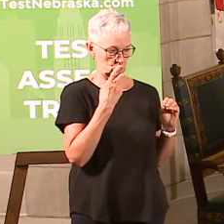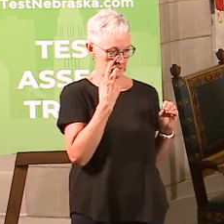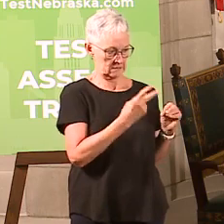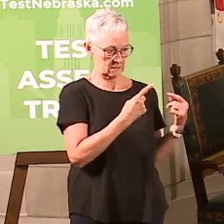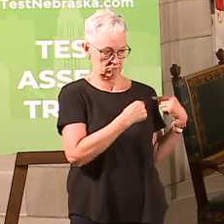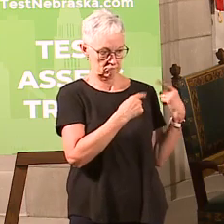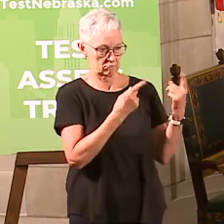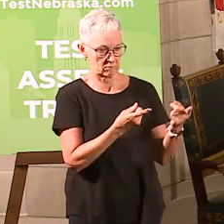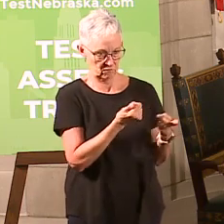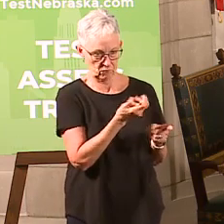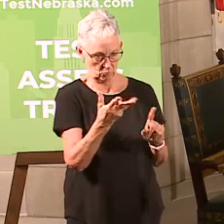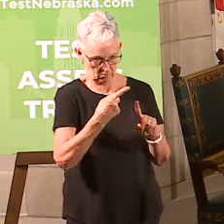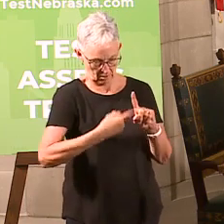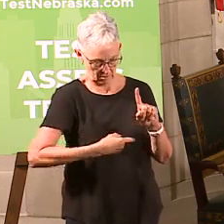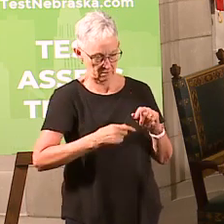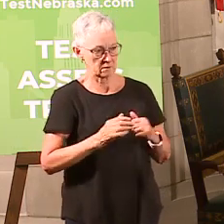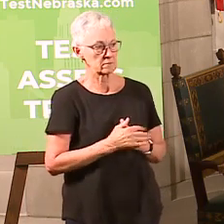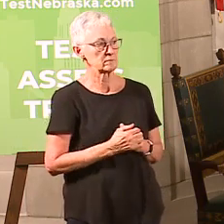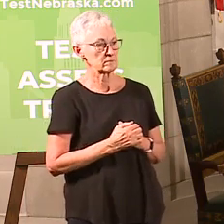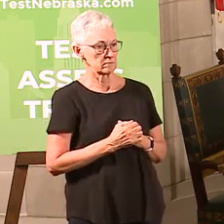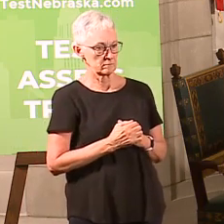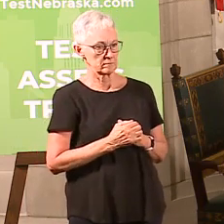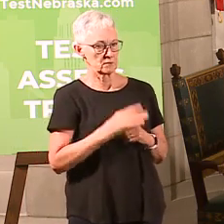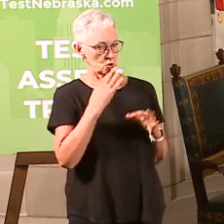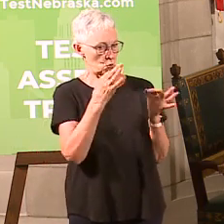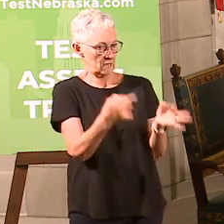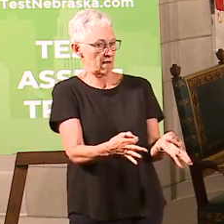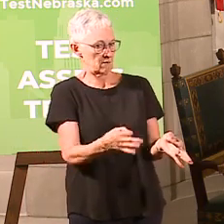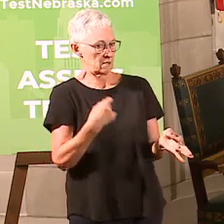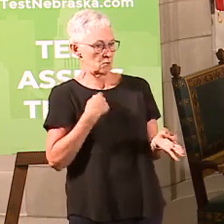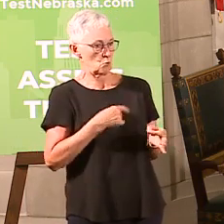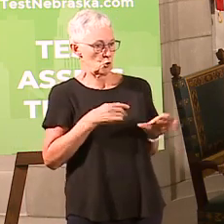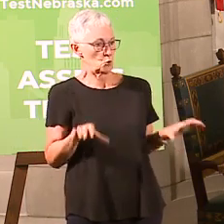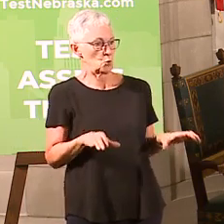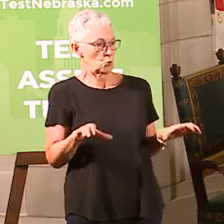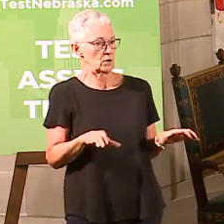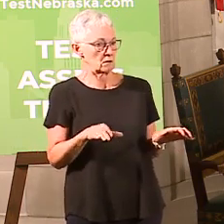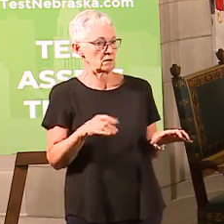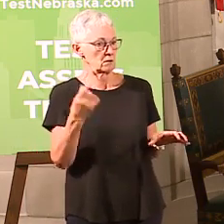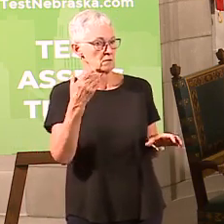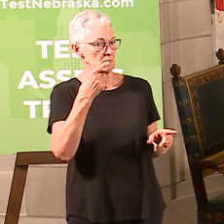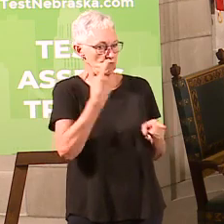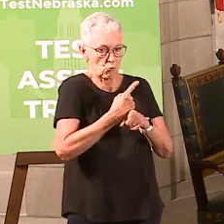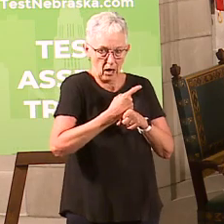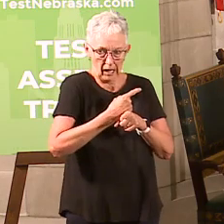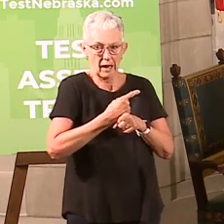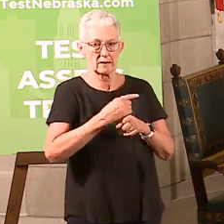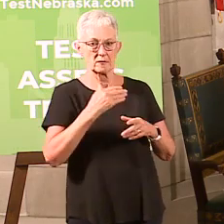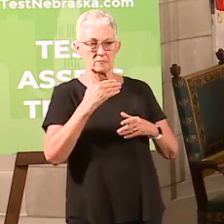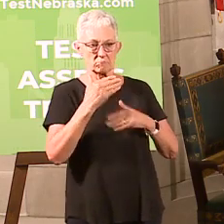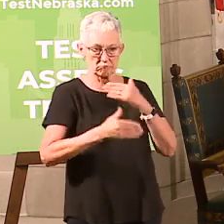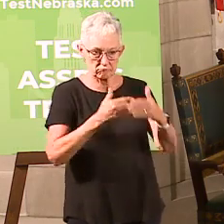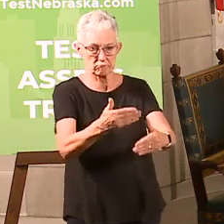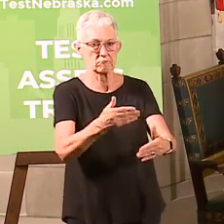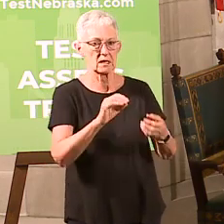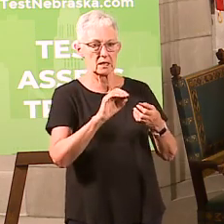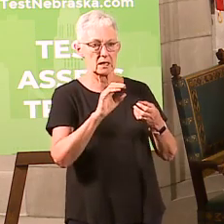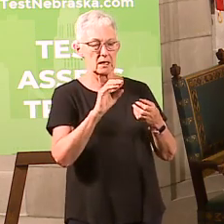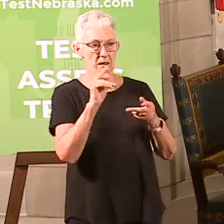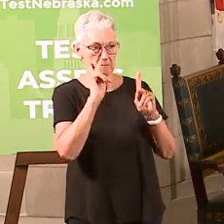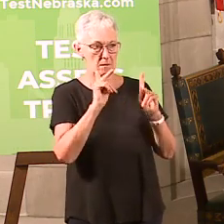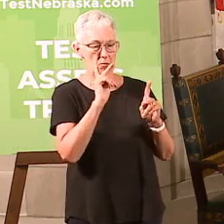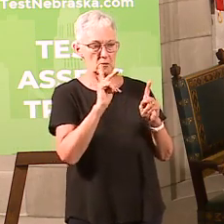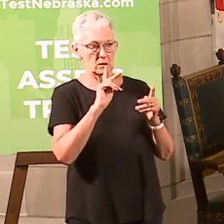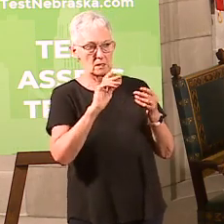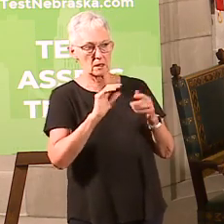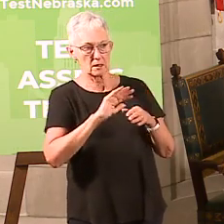months. So definitely, we're headed in the right direction here in the state of Nebraska. Now, can people feel comfortable going out? As